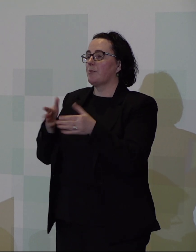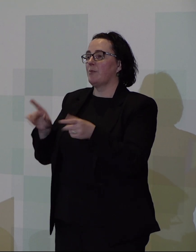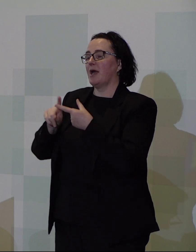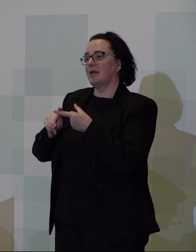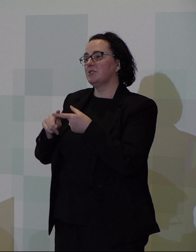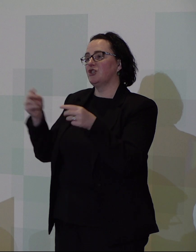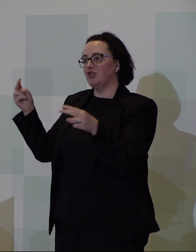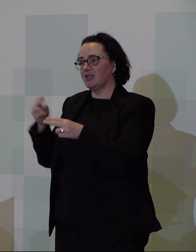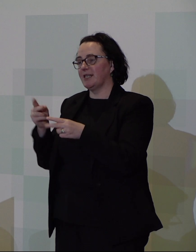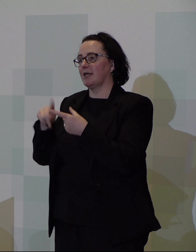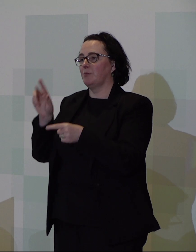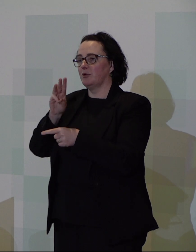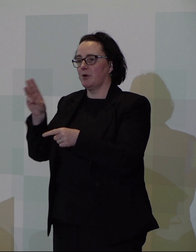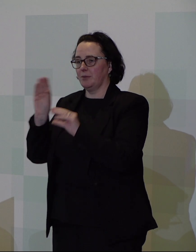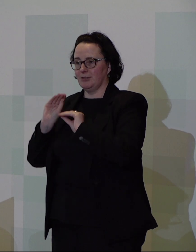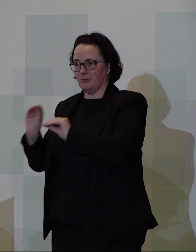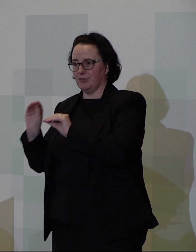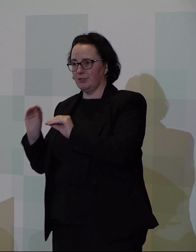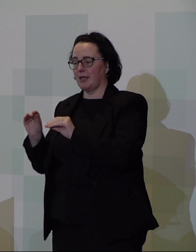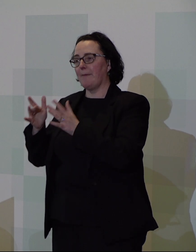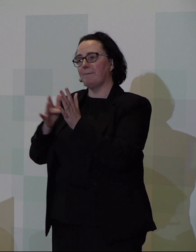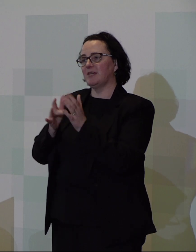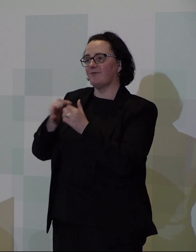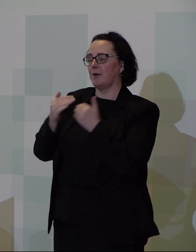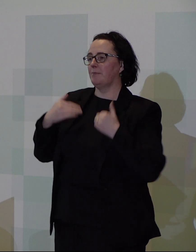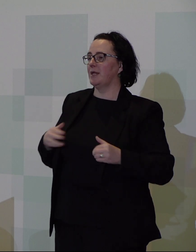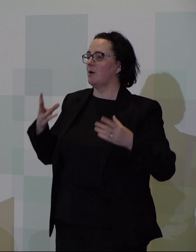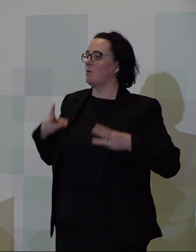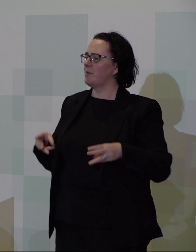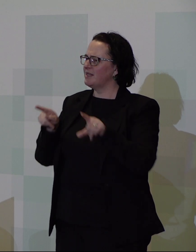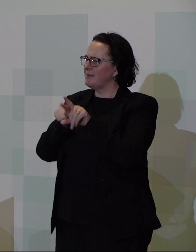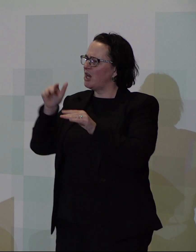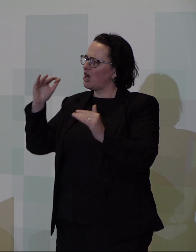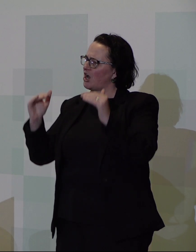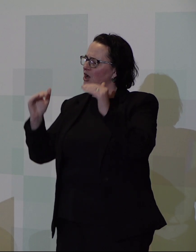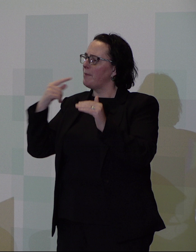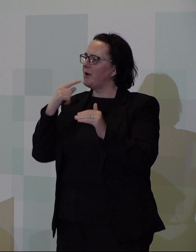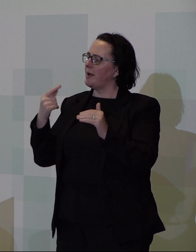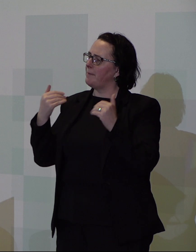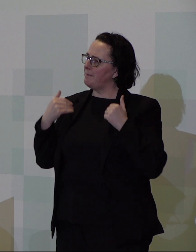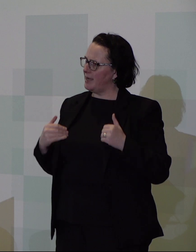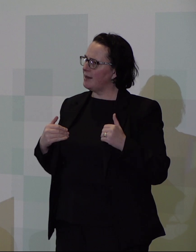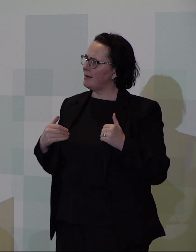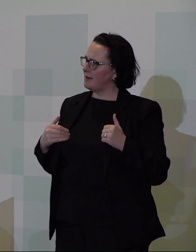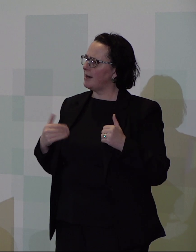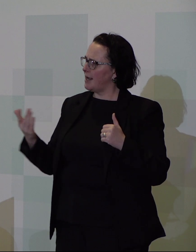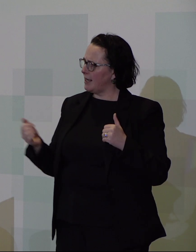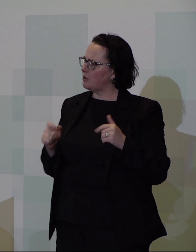in secondary education, the median earned incomes for men and women are quite close, but the male income is still higher.